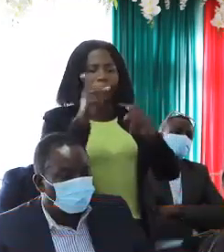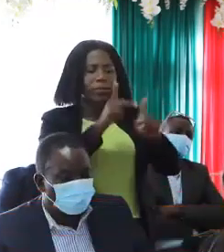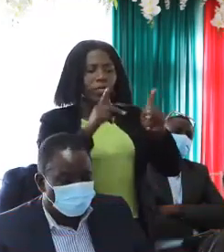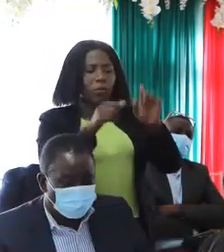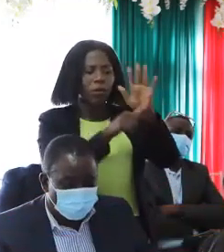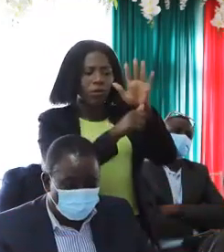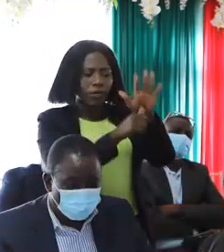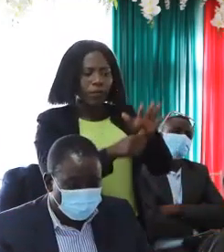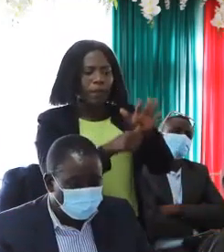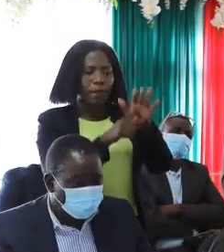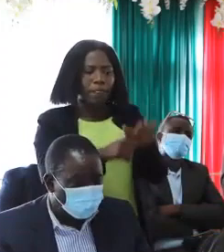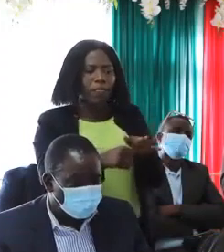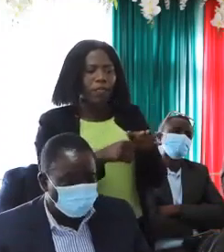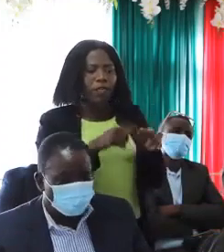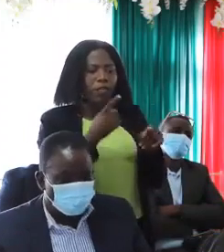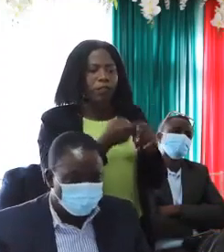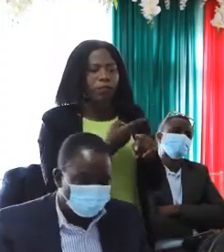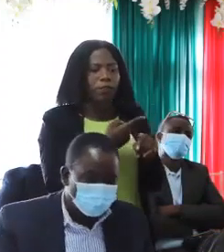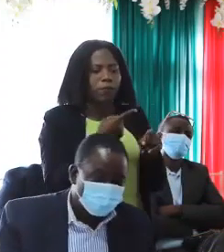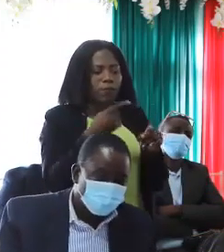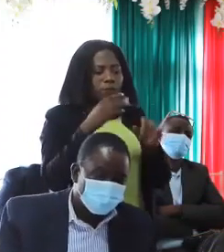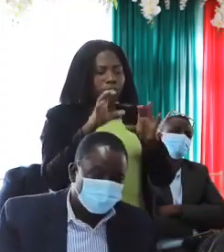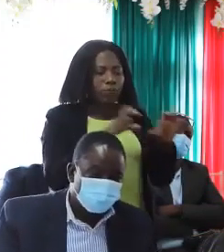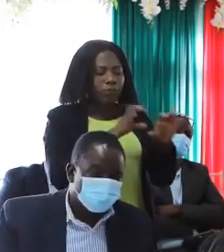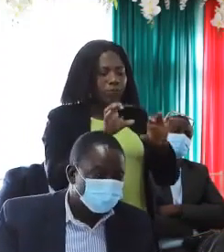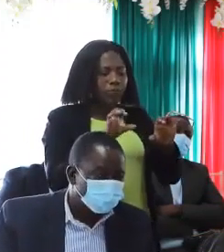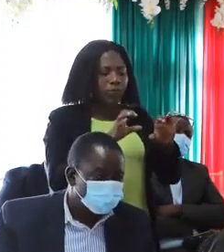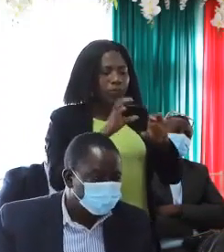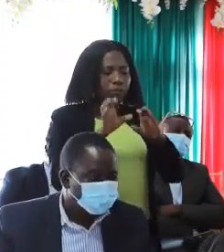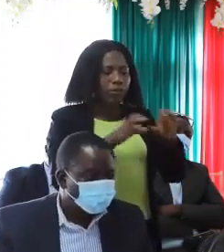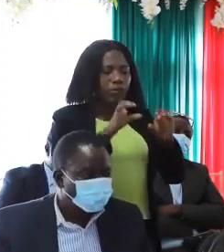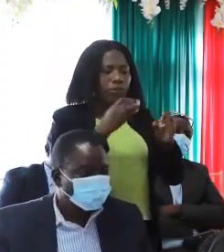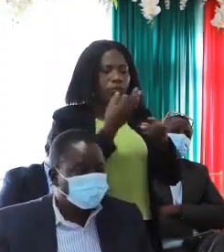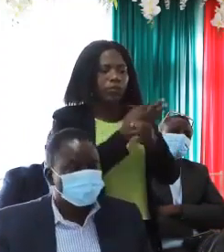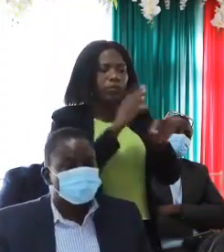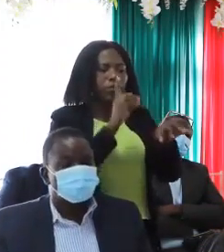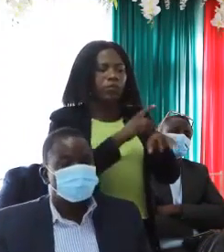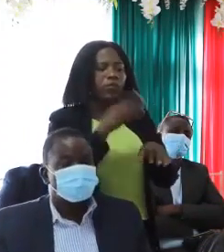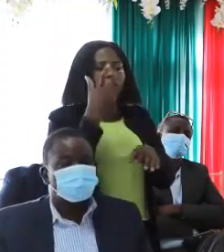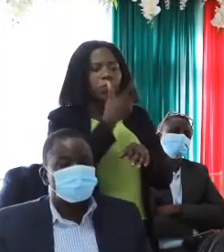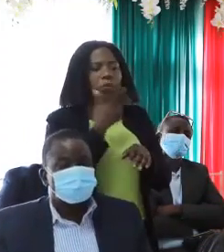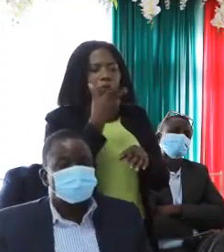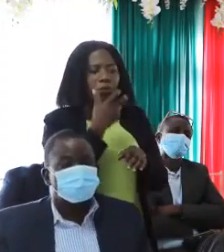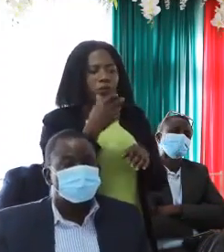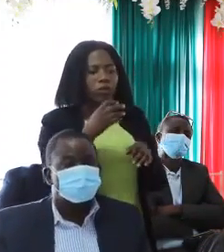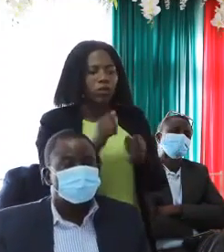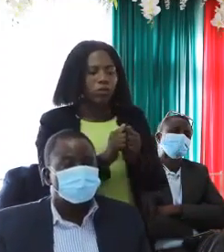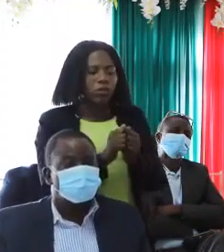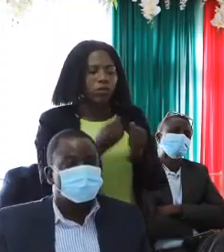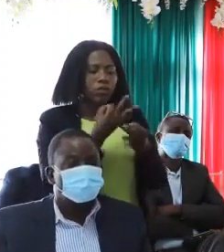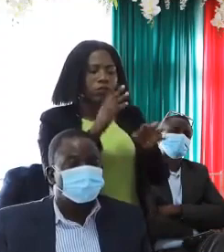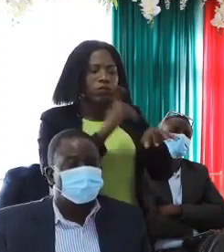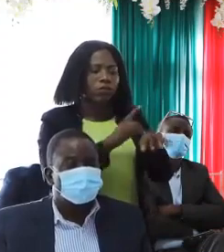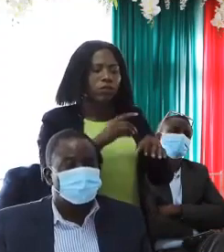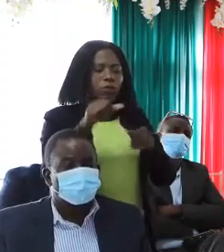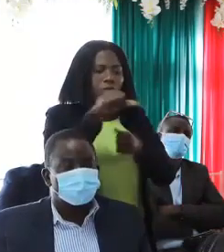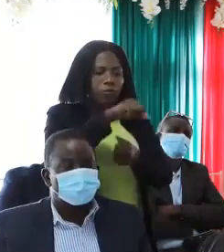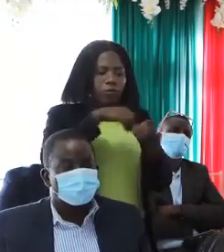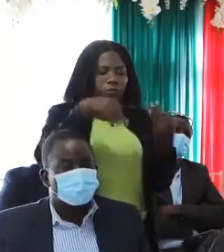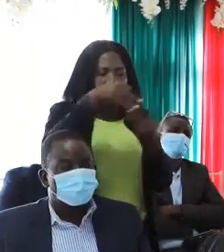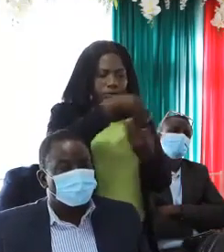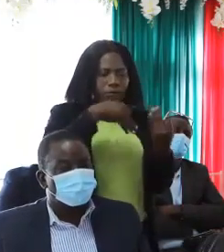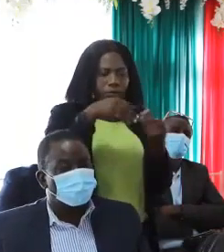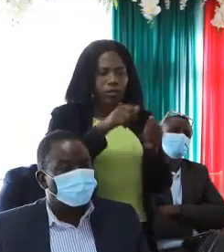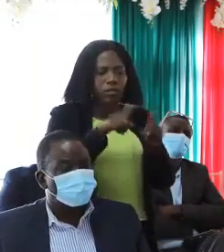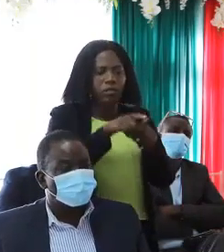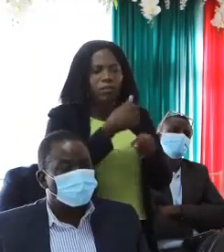hindered from exercising their freedom of speech, freedom of assembly, freedom of association, freedom of conscience,